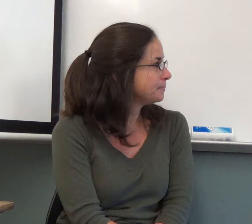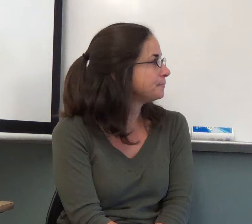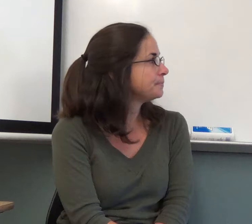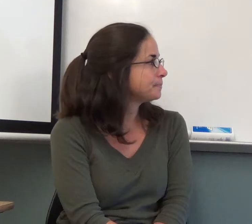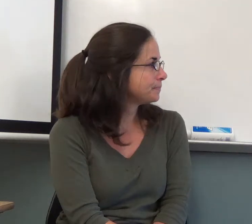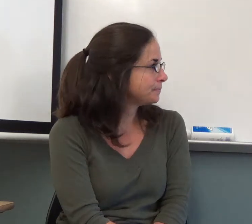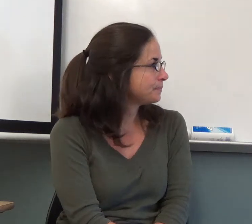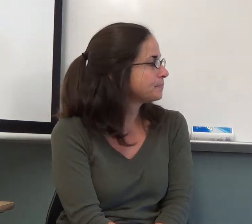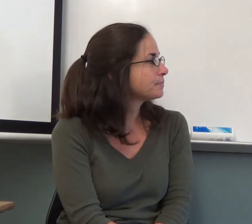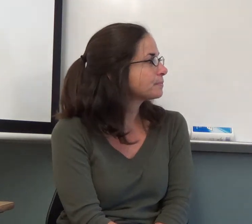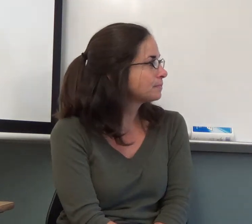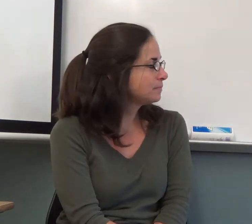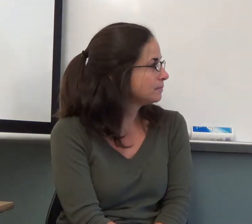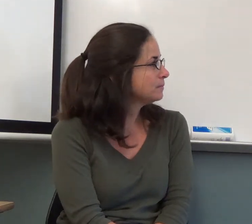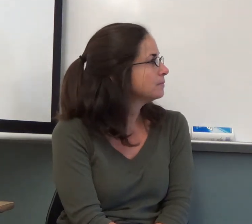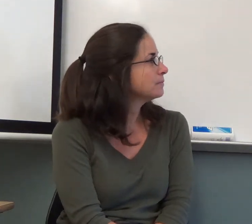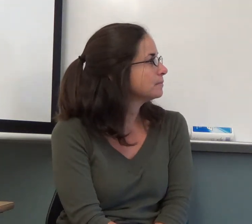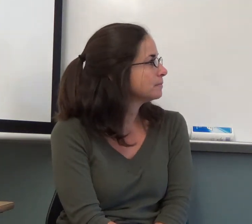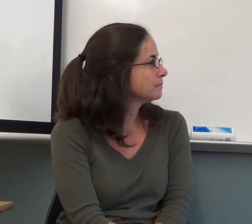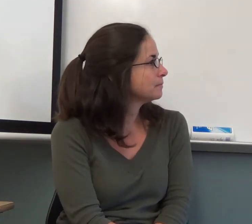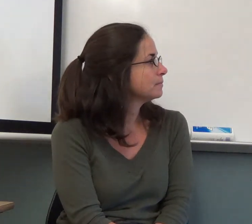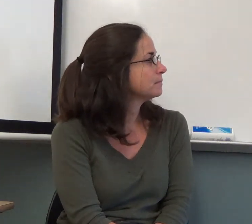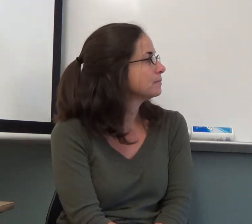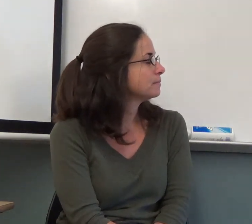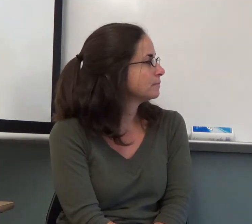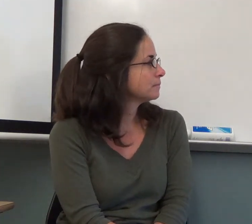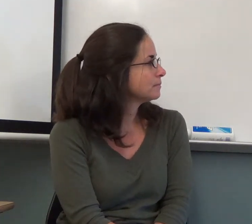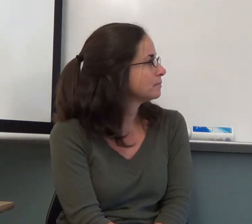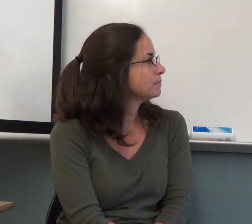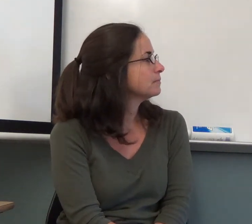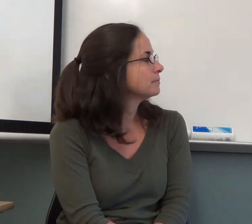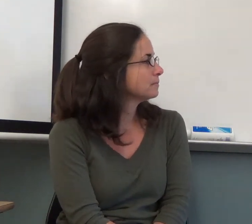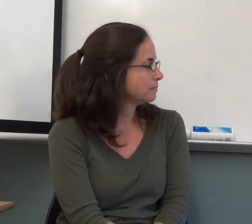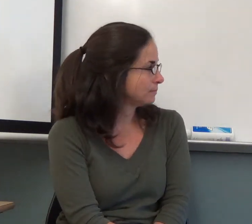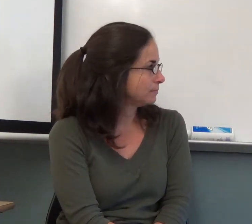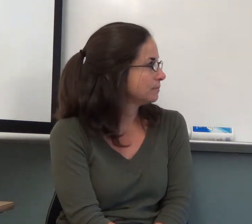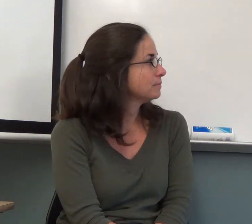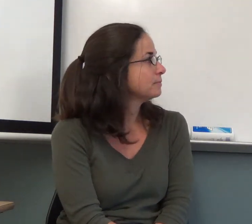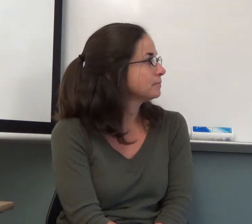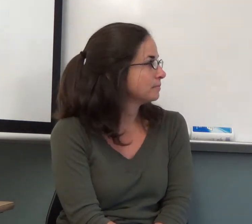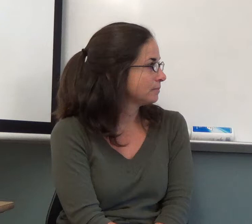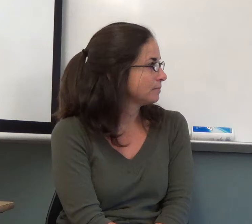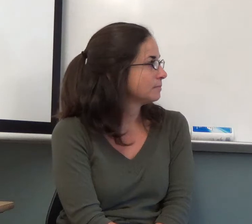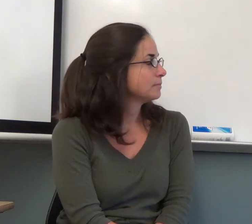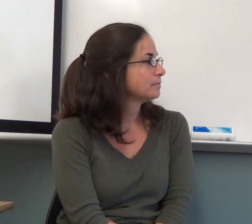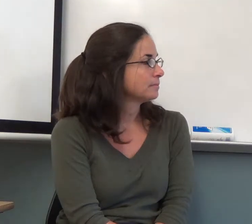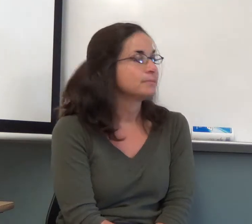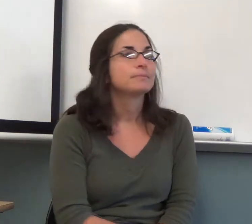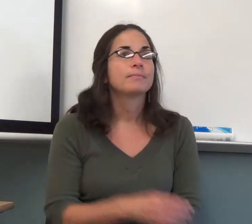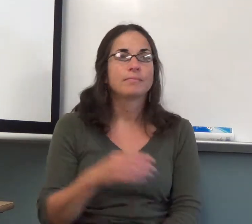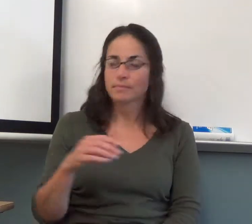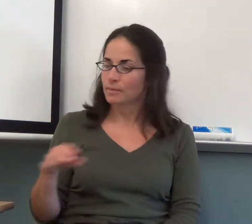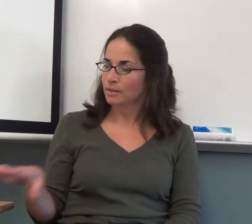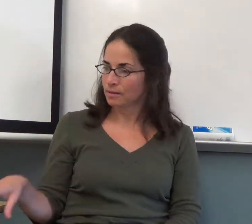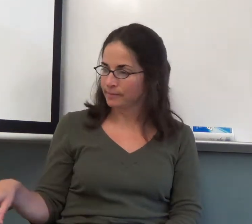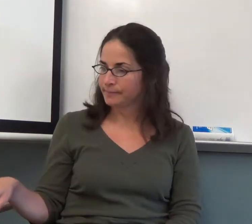You just call the one that, any idea comes to. Okay. So, let's look at this together. Let's do the first one together.